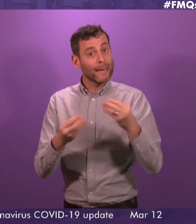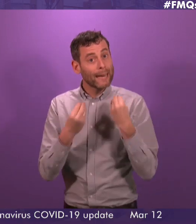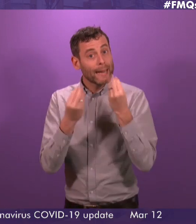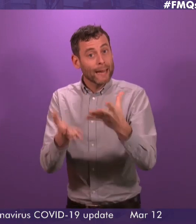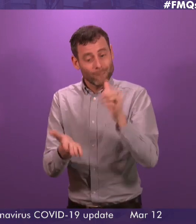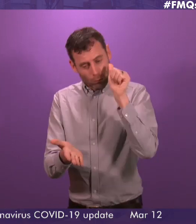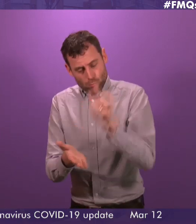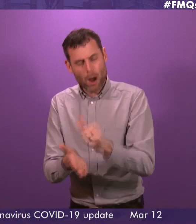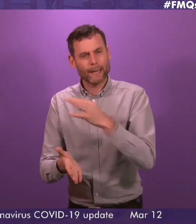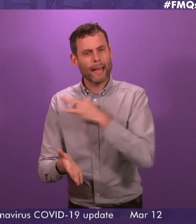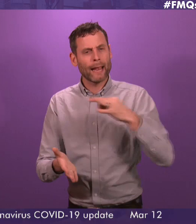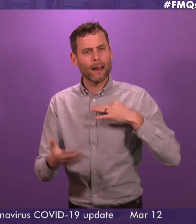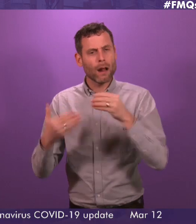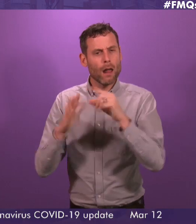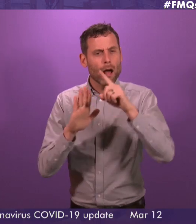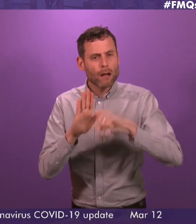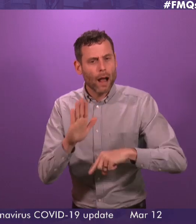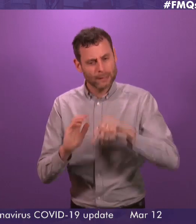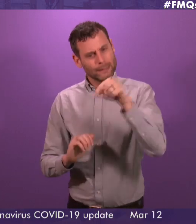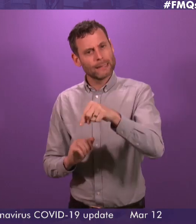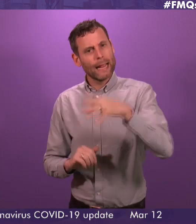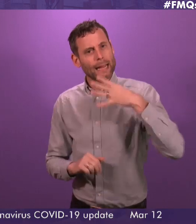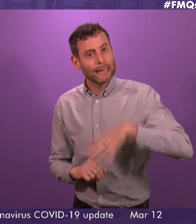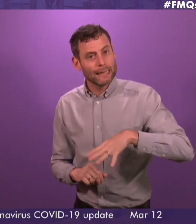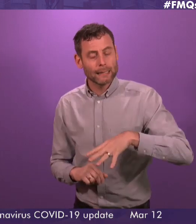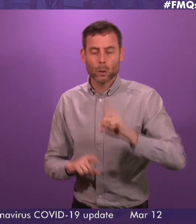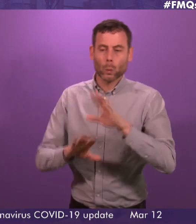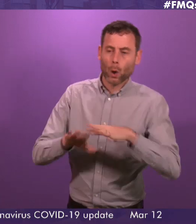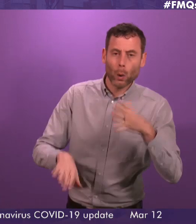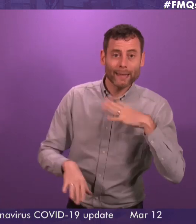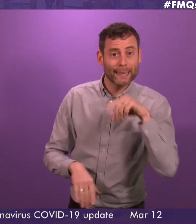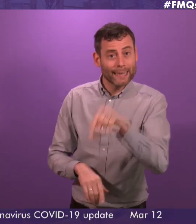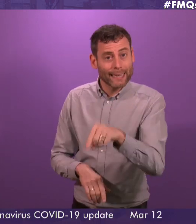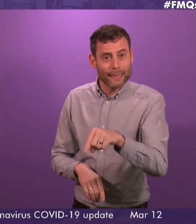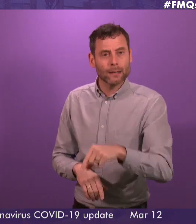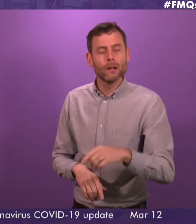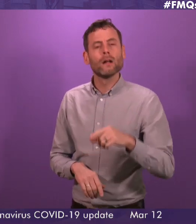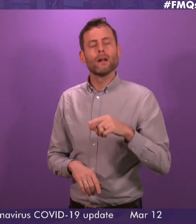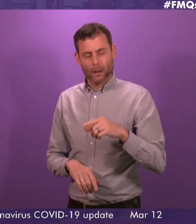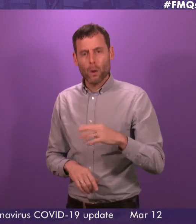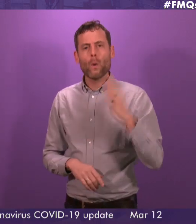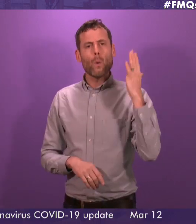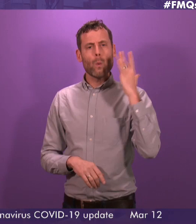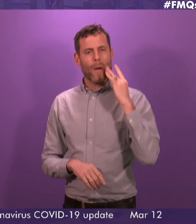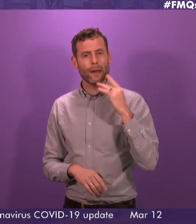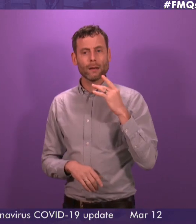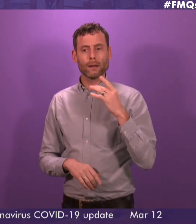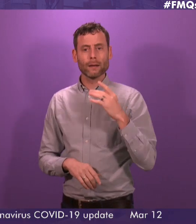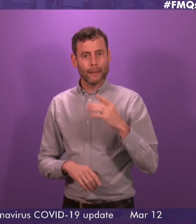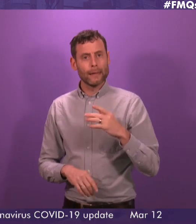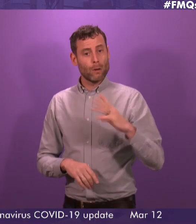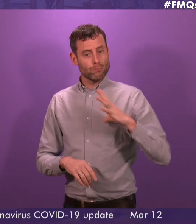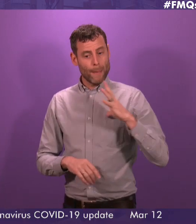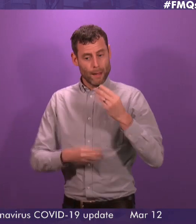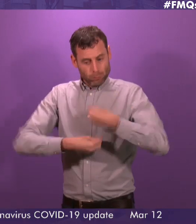there about what equipment is needed and what isn't needed in that setting, and when do you intend to put out the